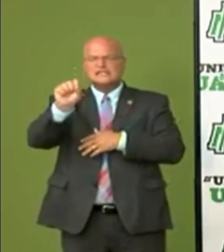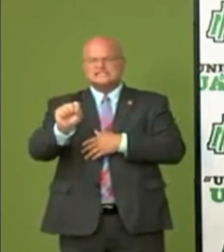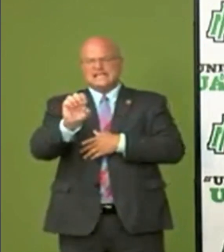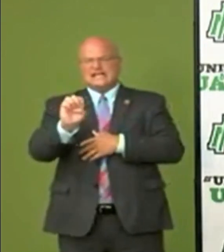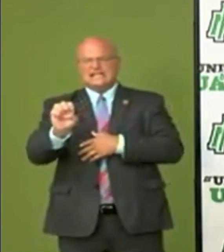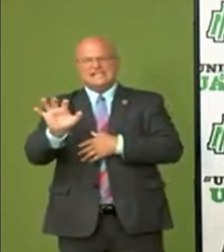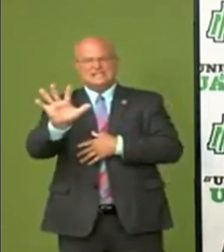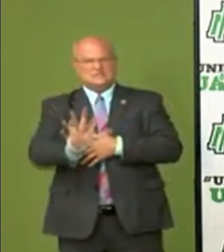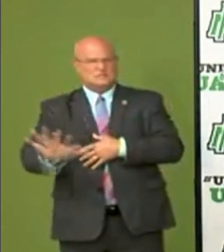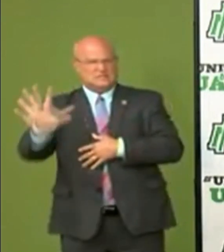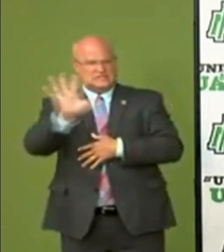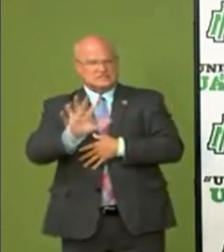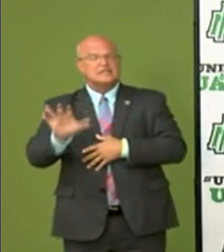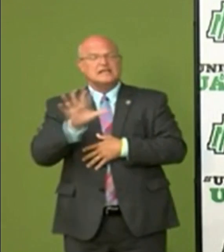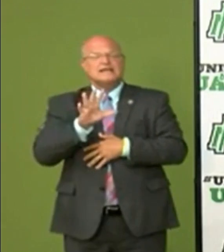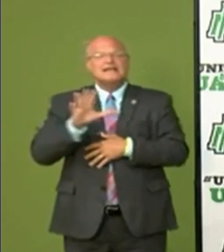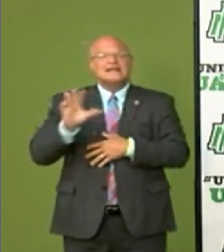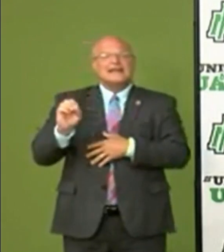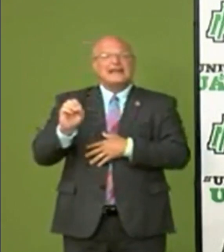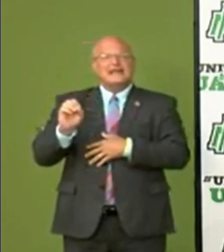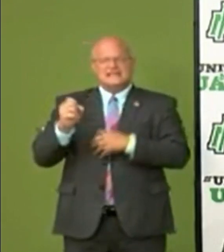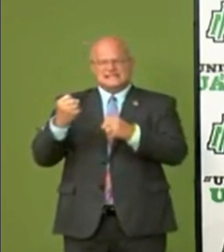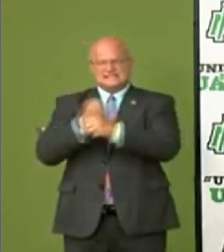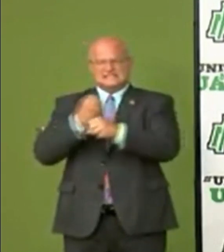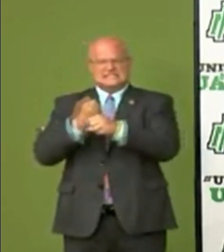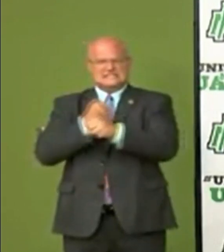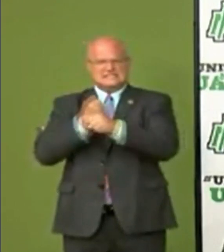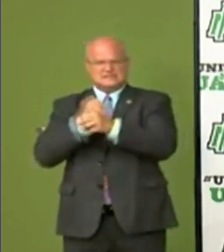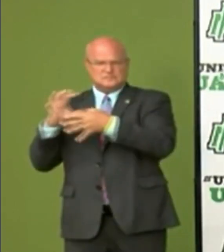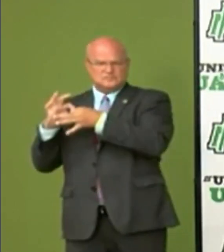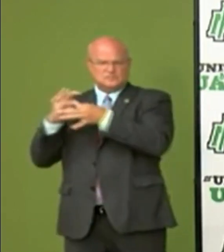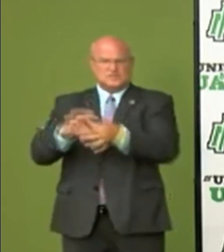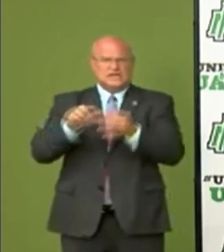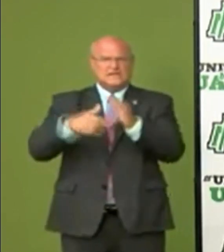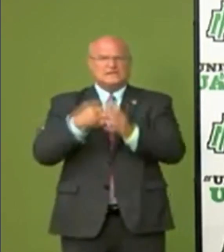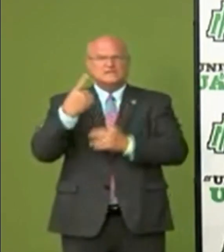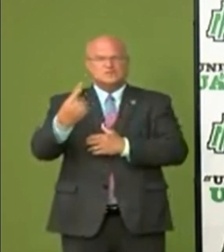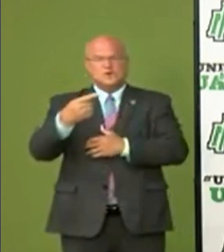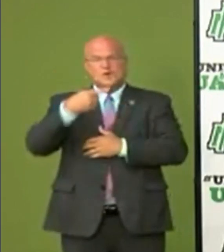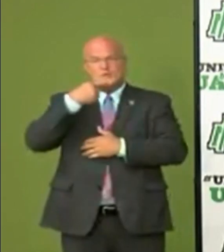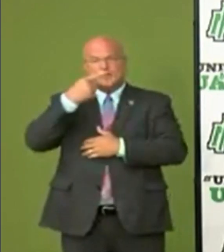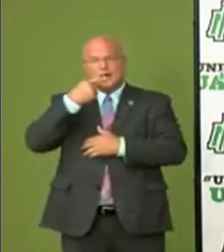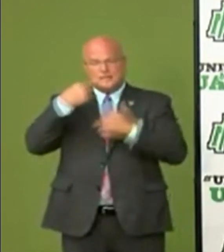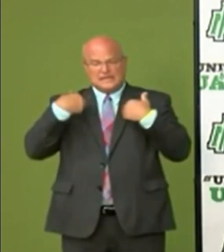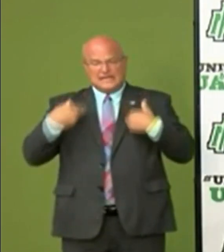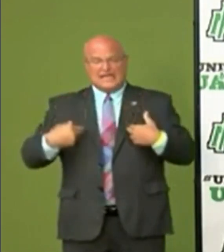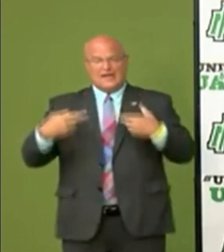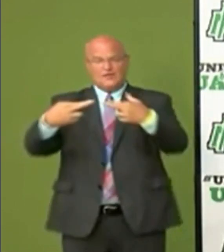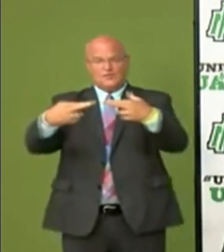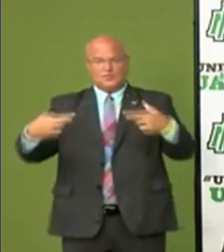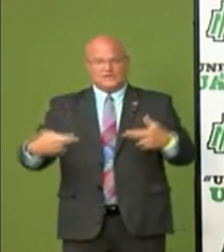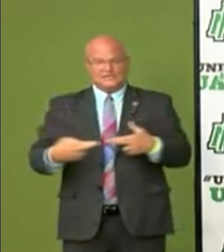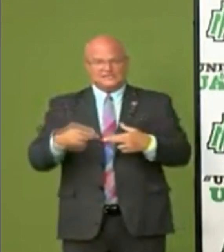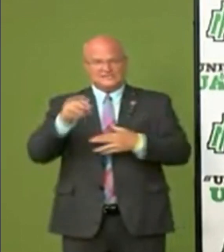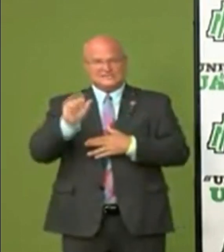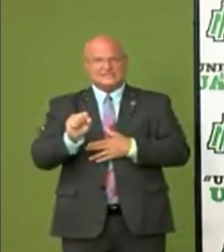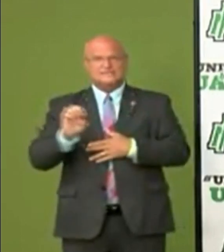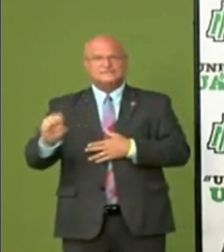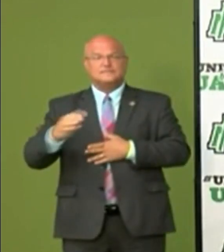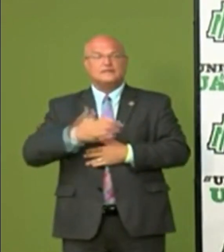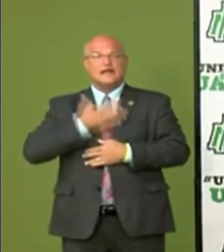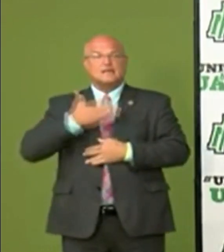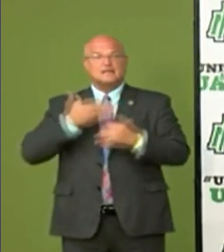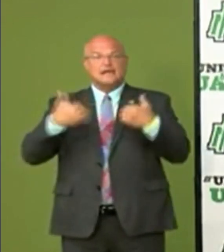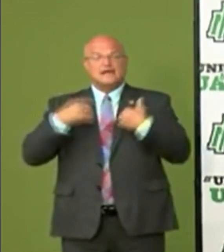region and the statistics in relation to this one public health region. I'm delighted